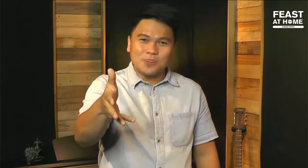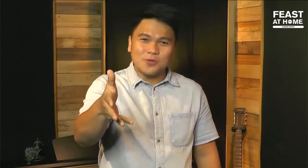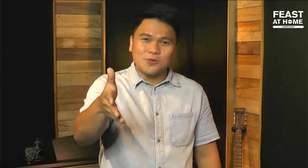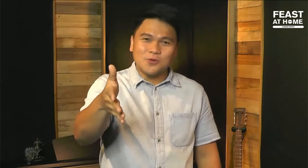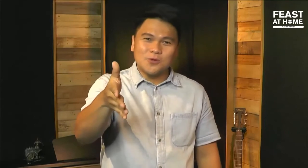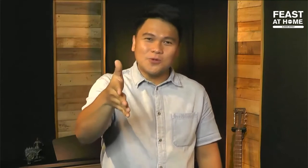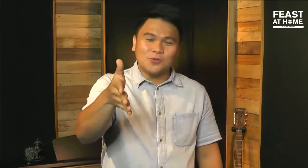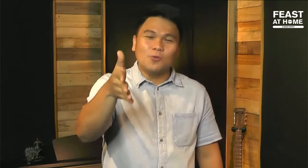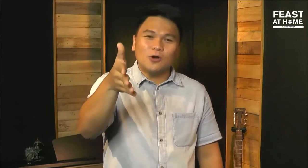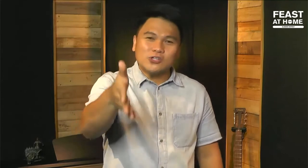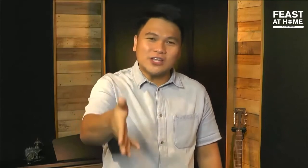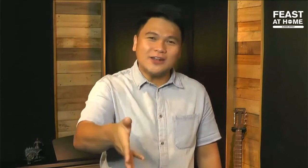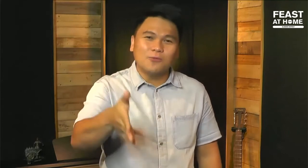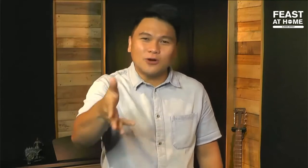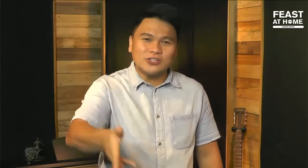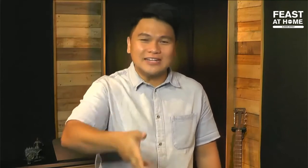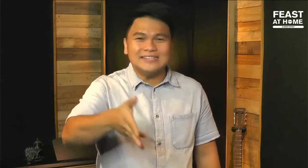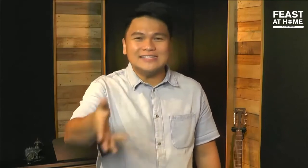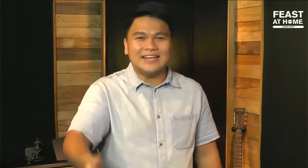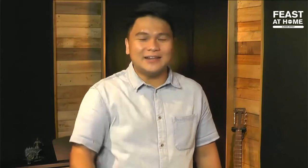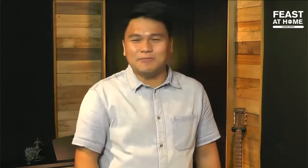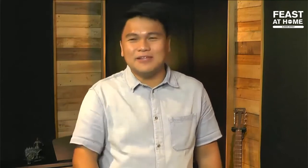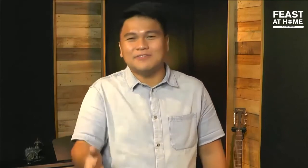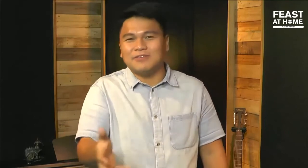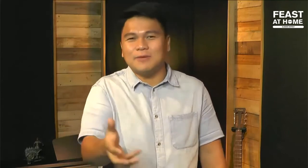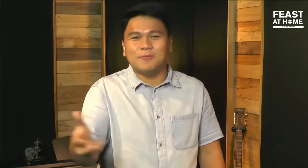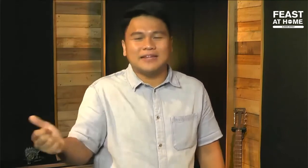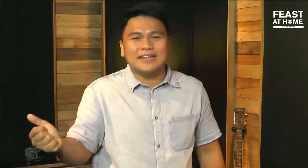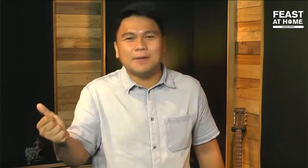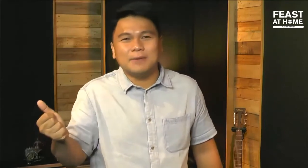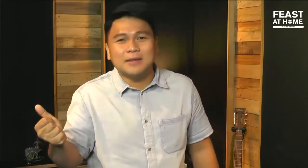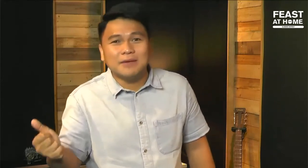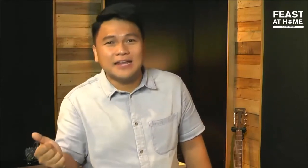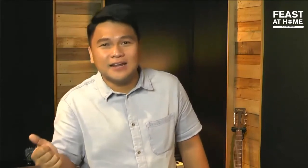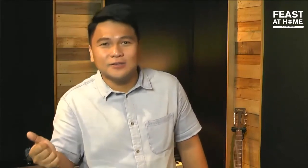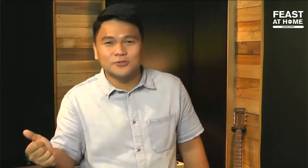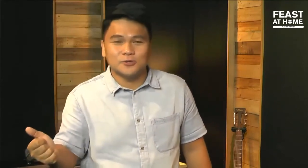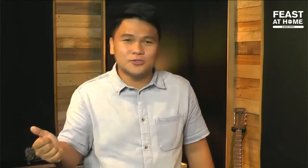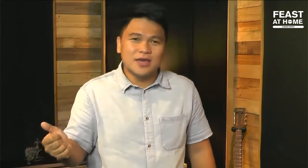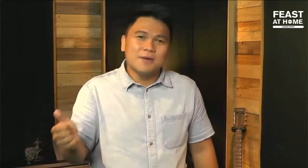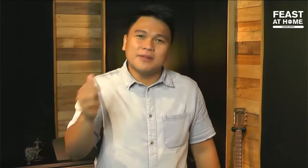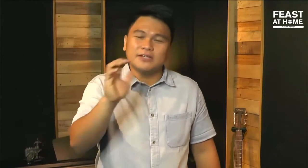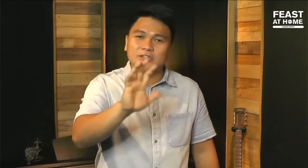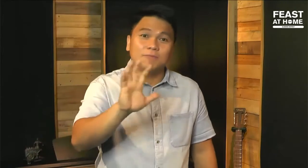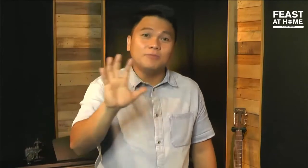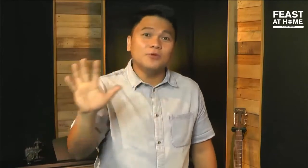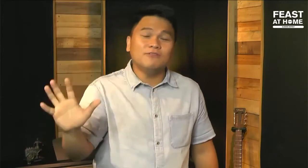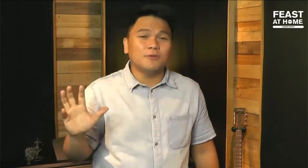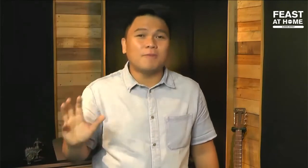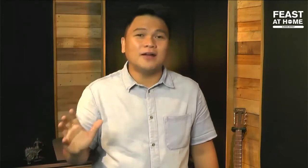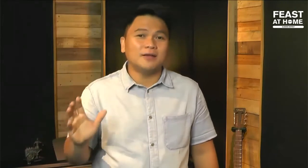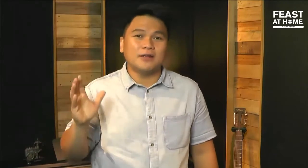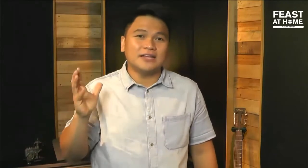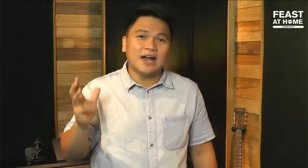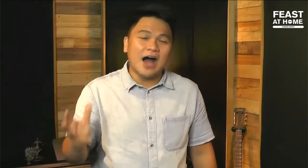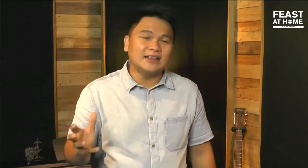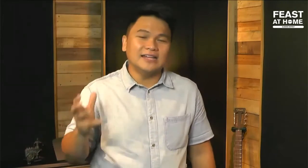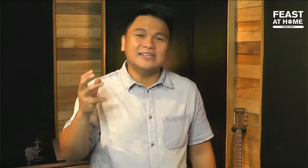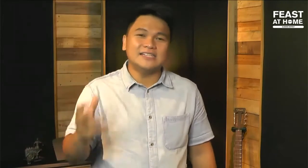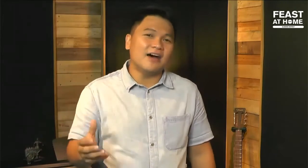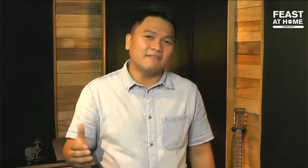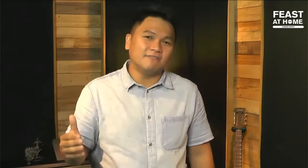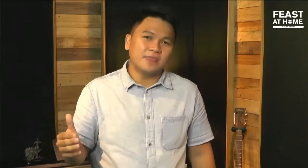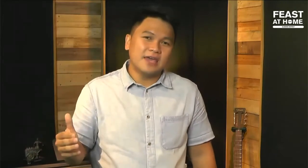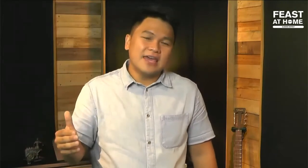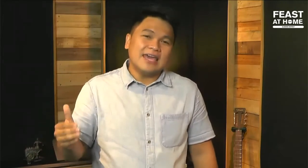you to worsen and worsen in sin. At minsan feeling mo, ba't hindi ka pinipigilan ng Diyos? But here's the beautiful part about God and